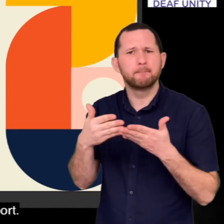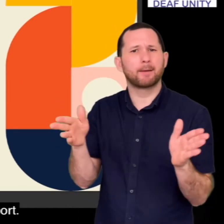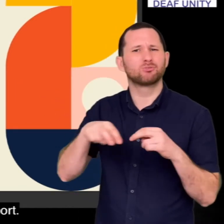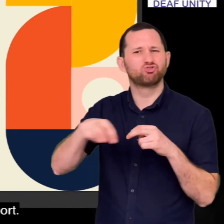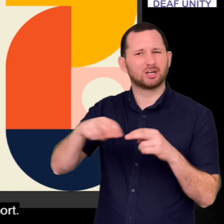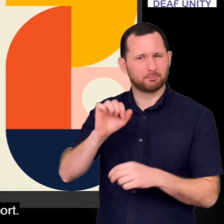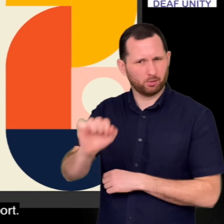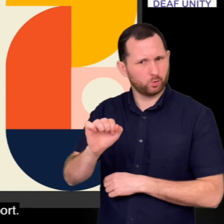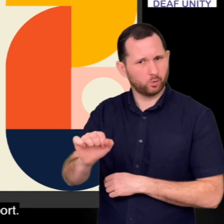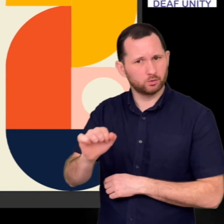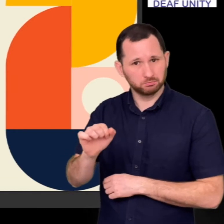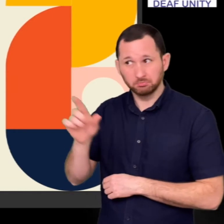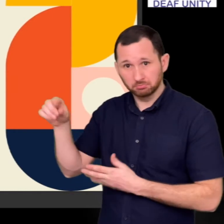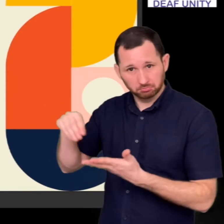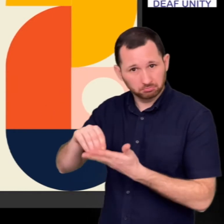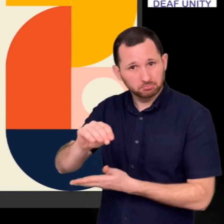public transport.